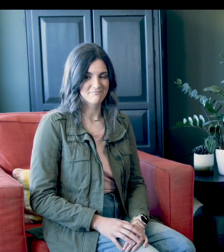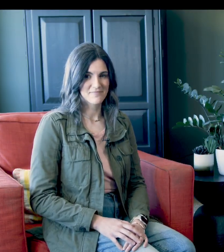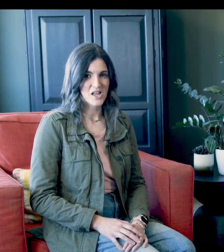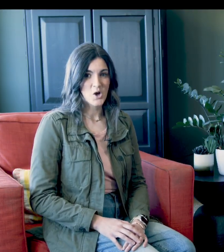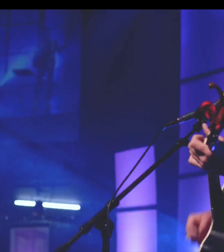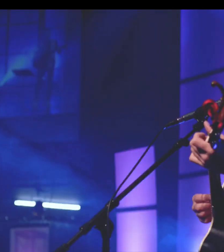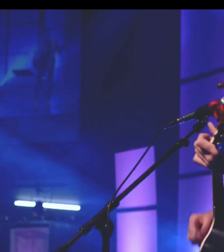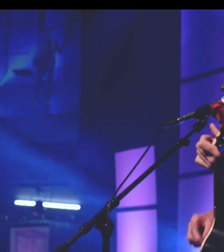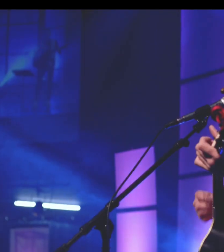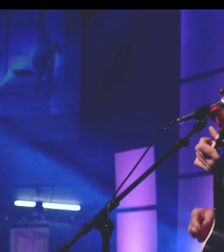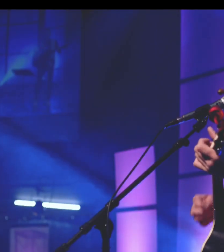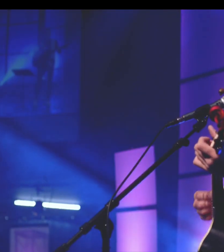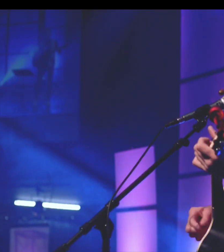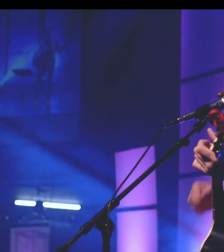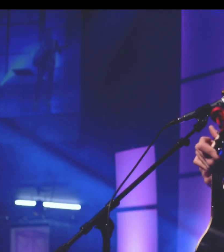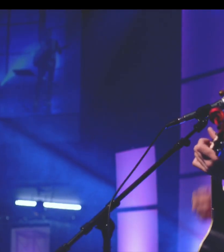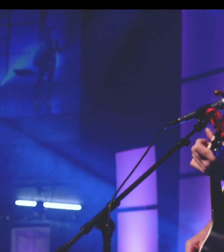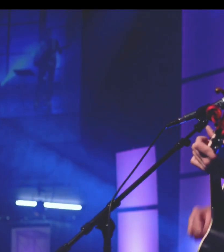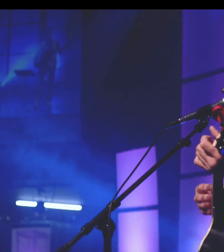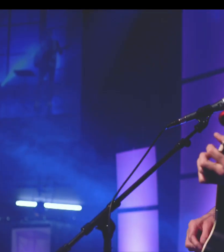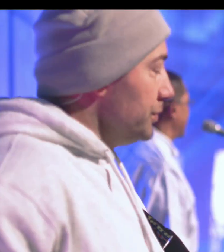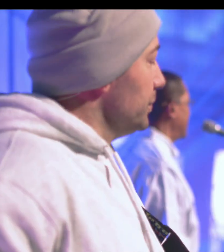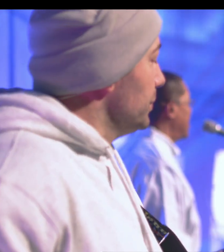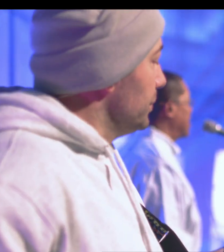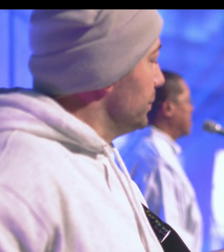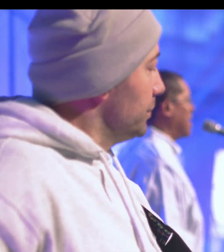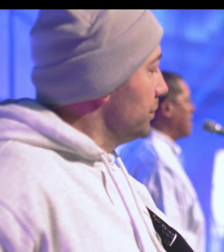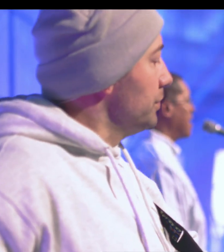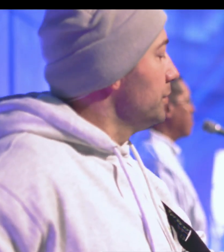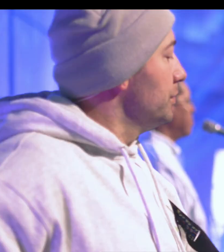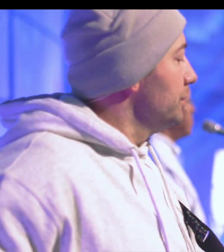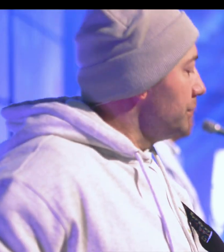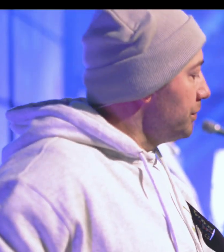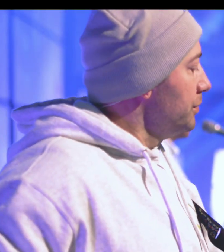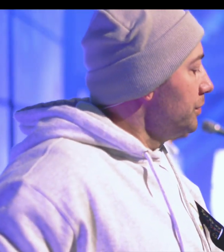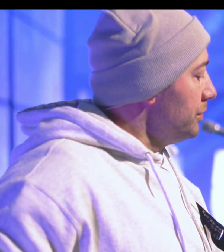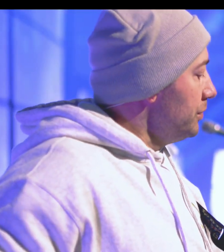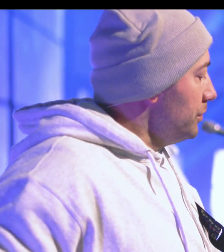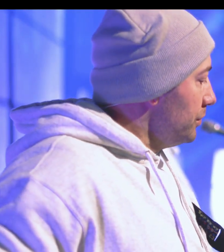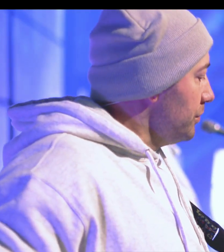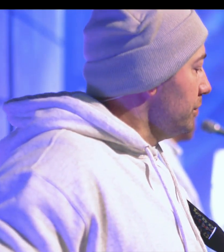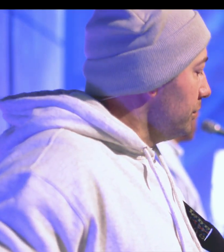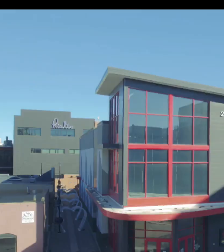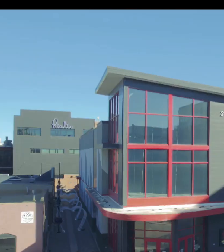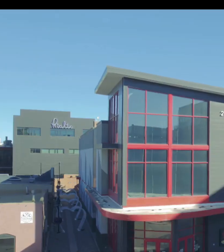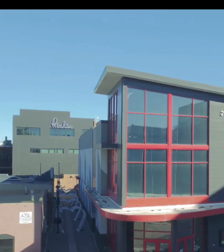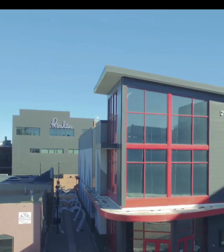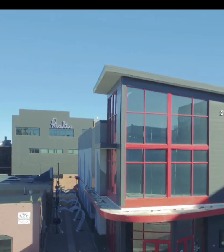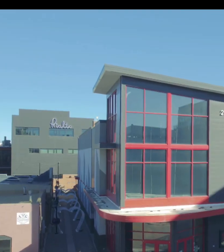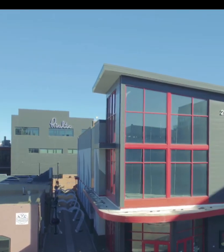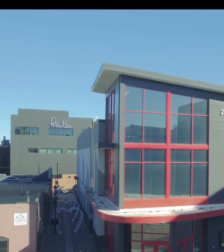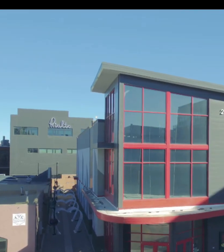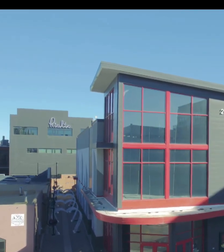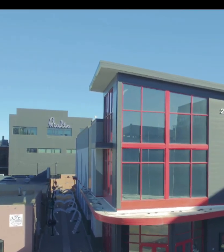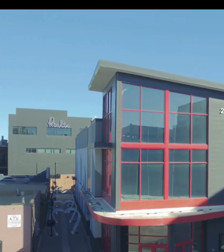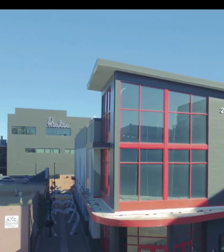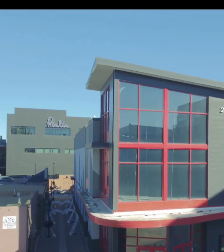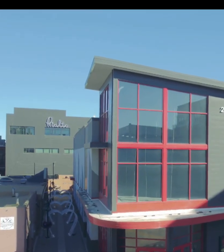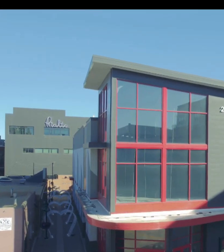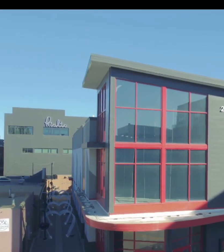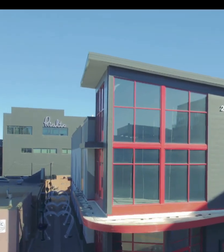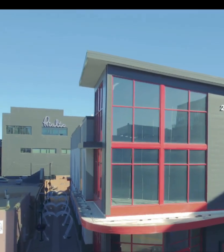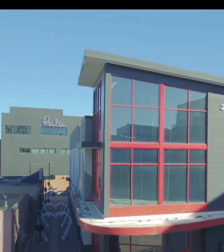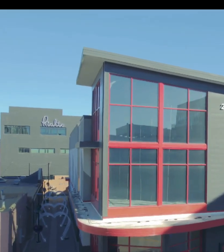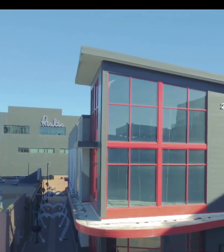mid-May. We're also actively planning what church life looks like during renovations. We may meet at the theater for about